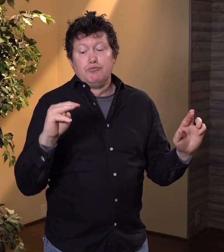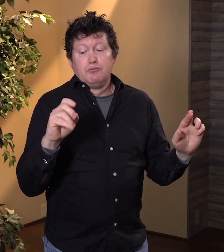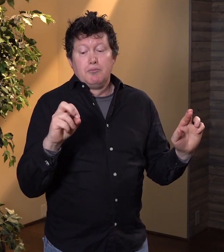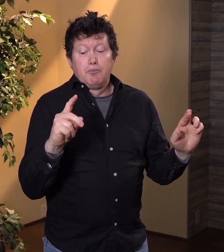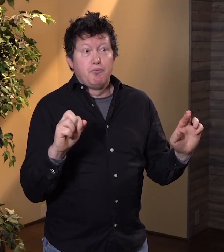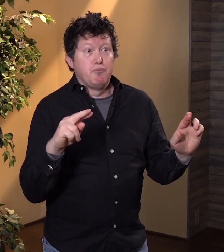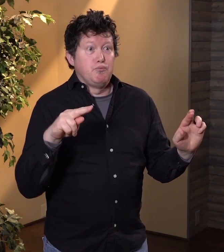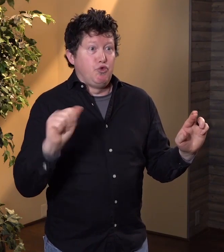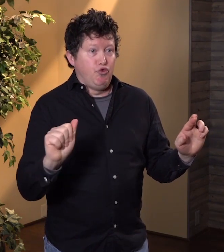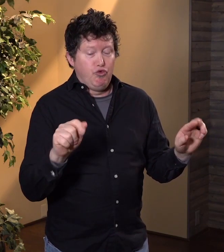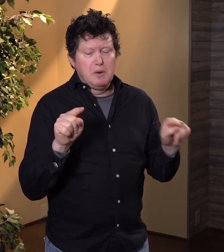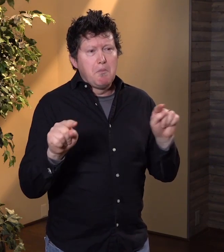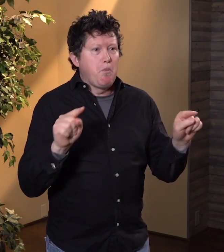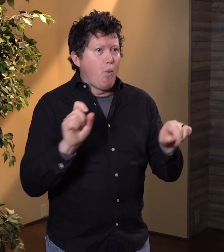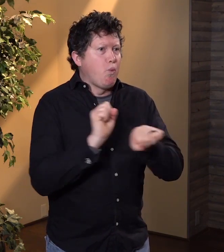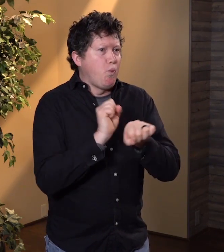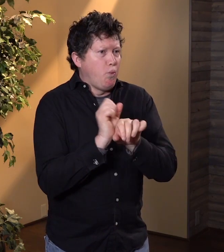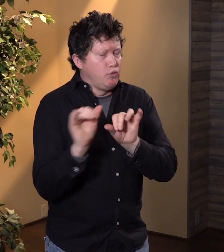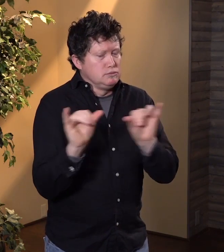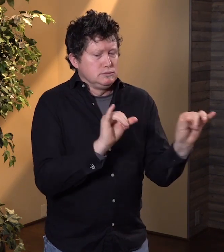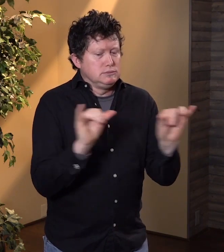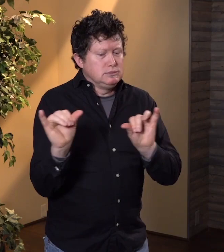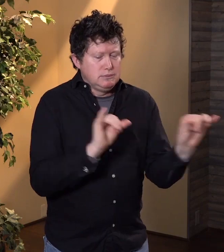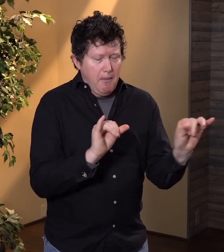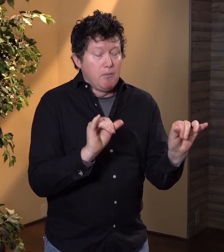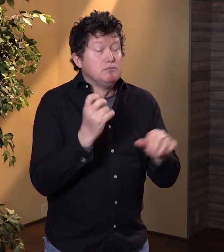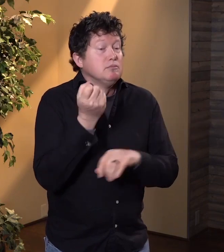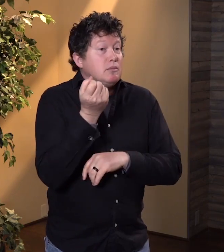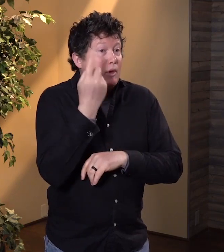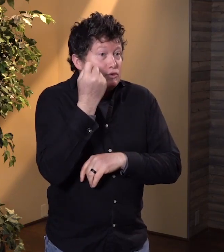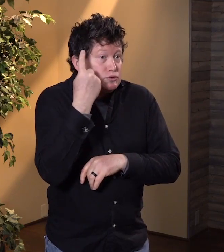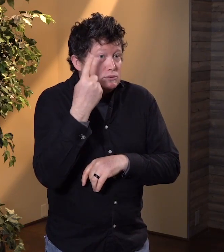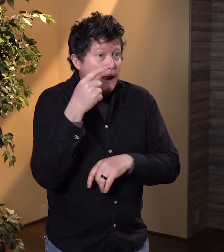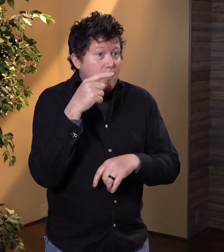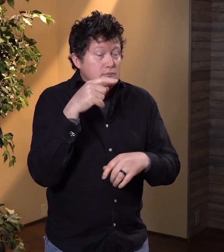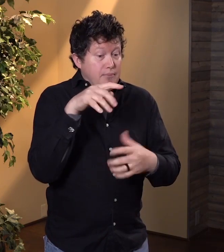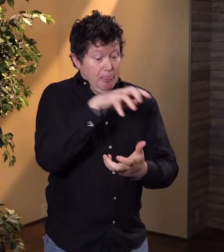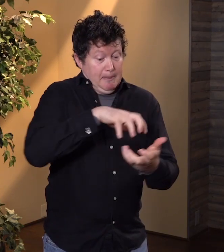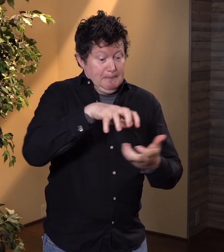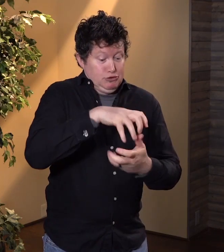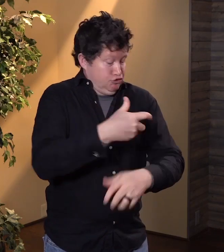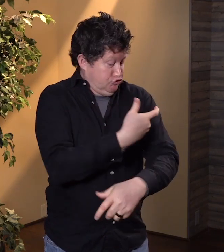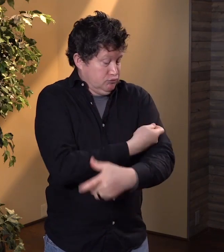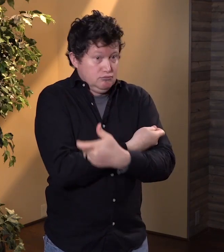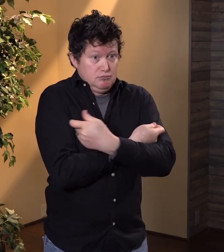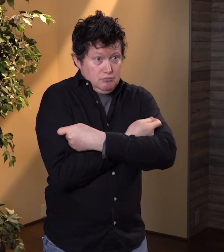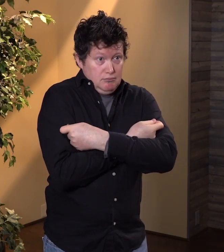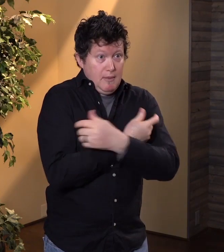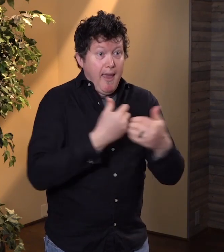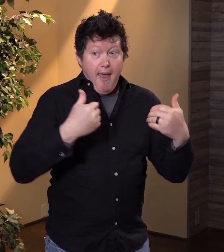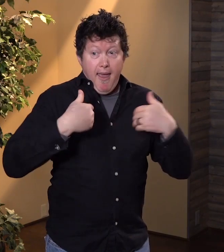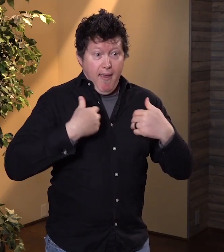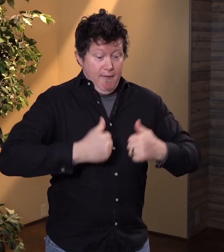by Pfizer and one by Moderna. And there's a question whether there is a